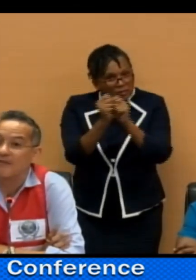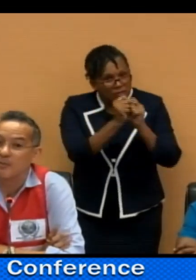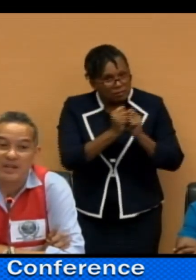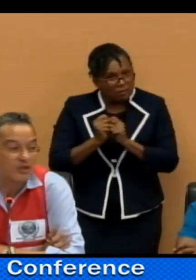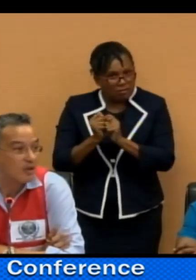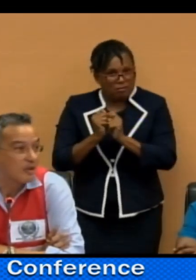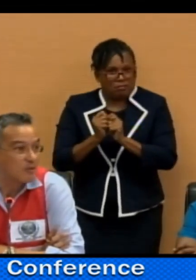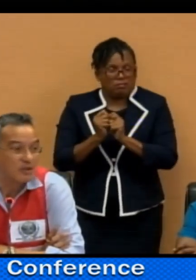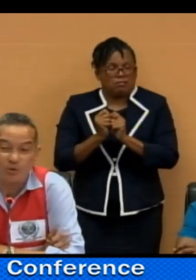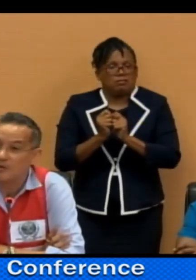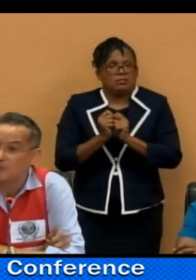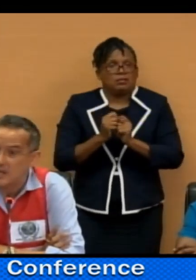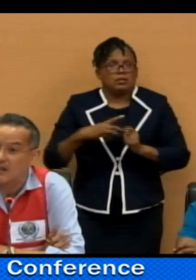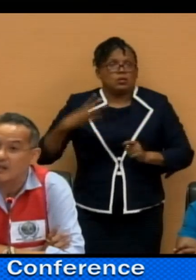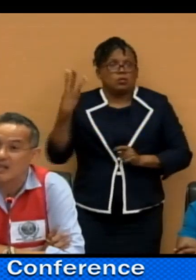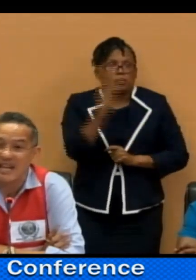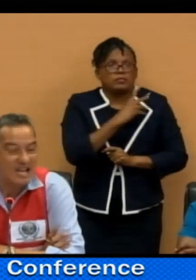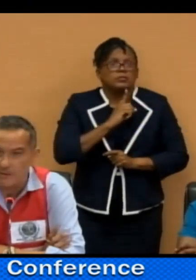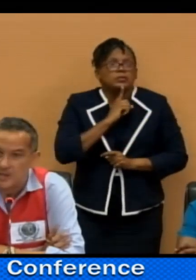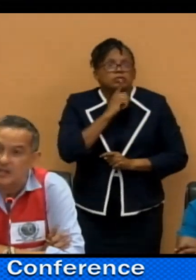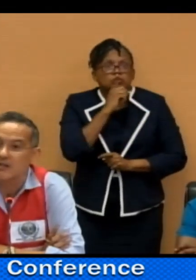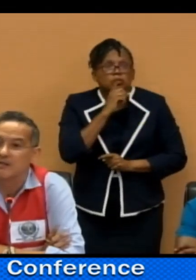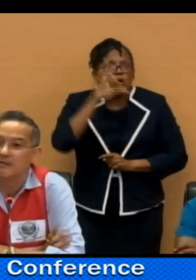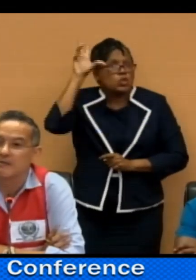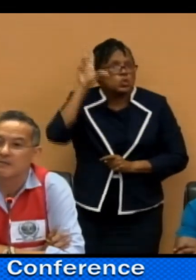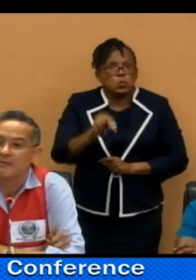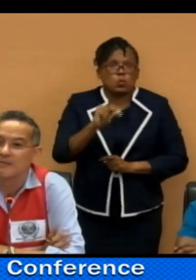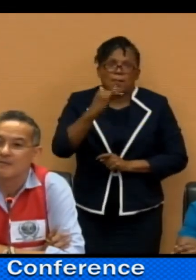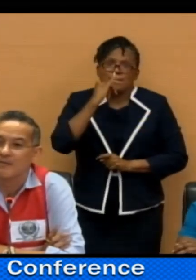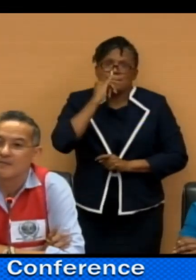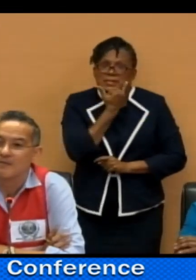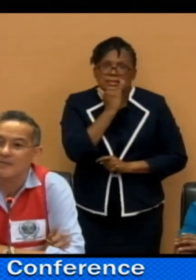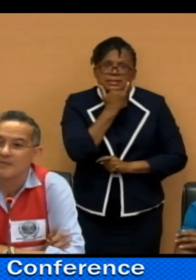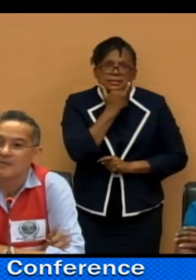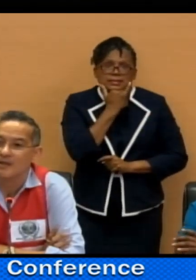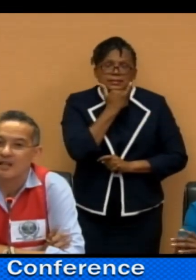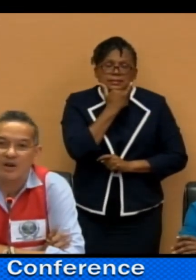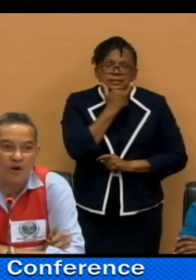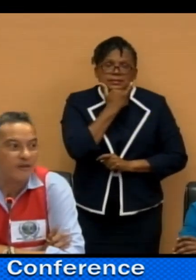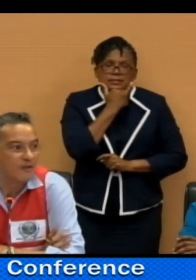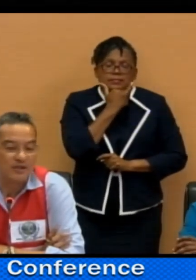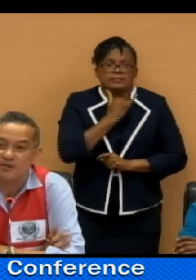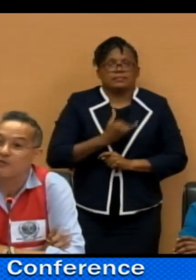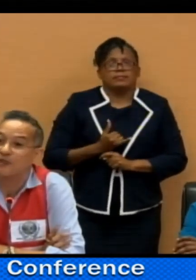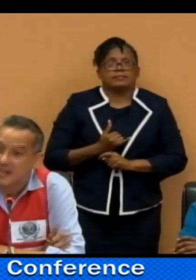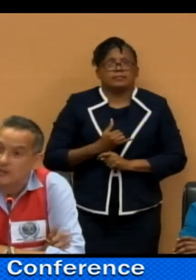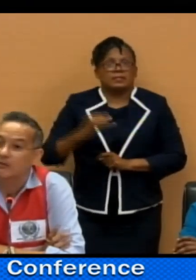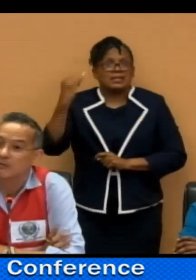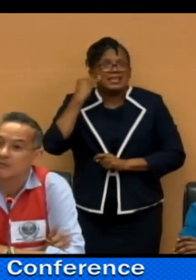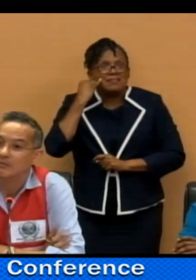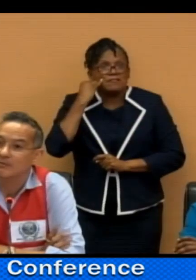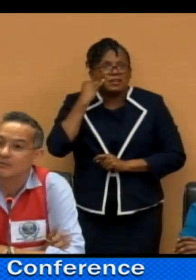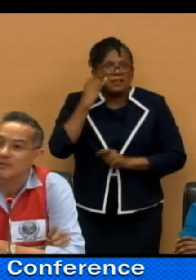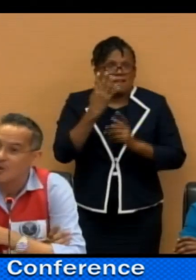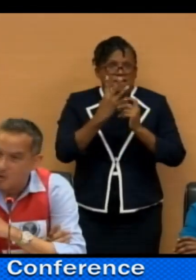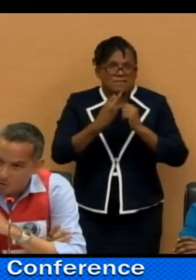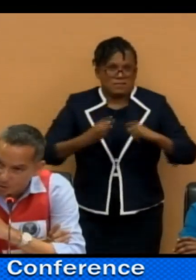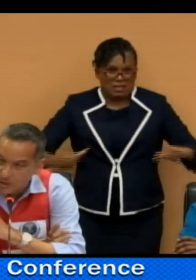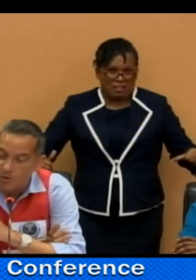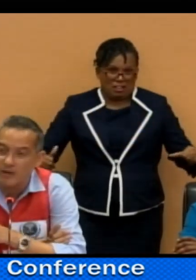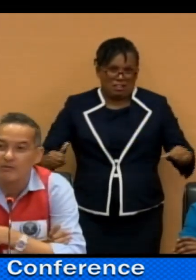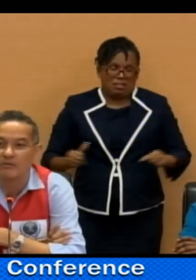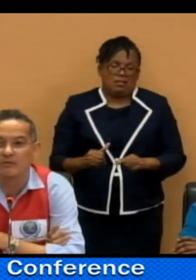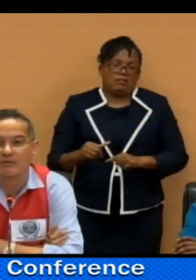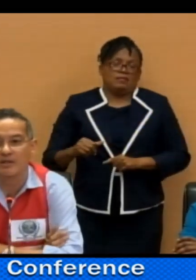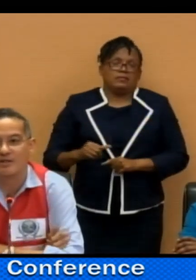we have to make sure that we don't make any mistakes. In order for us to fail,